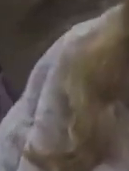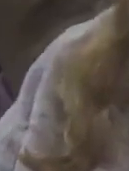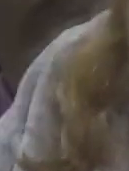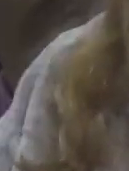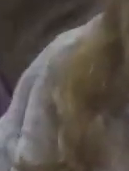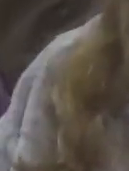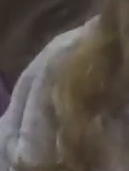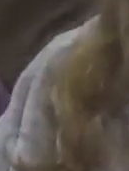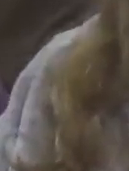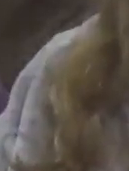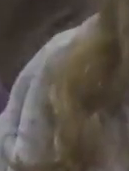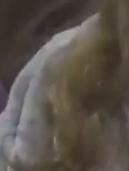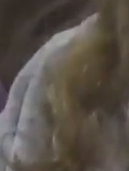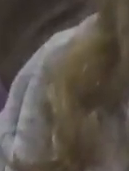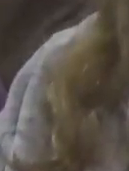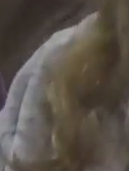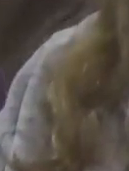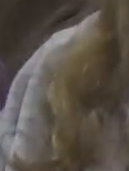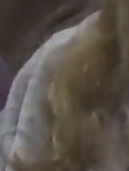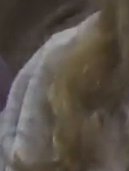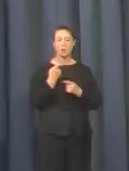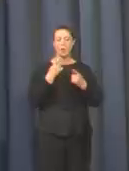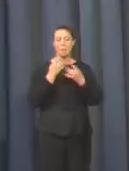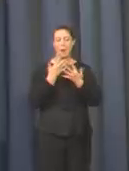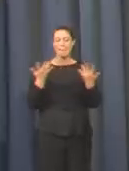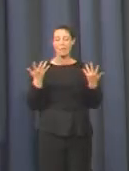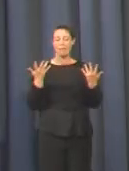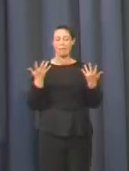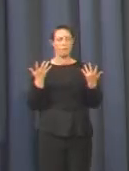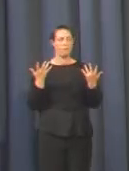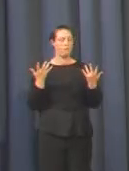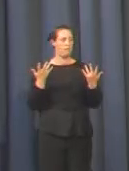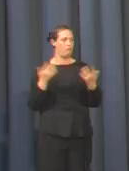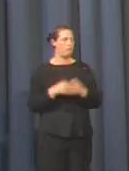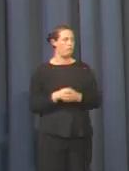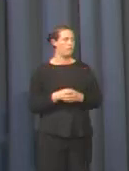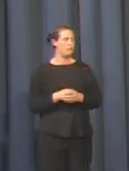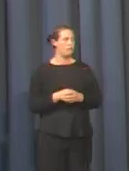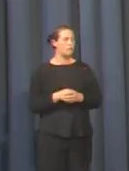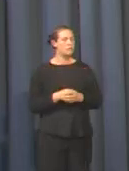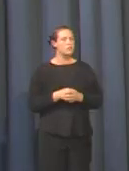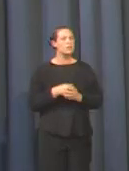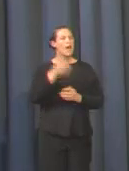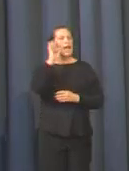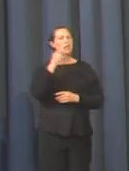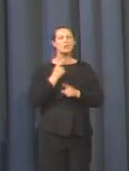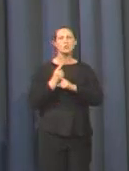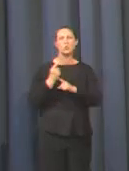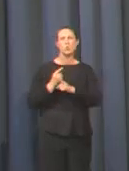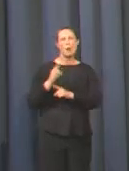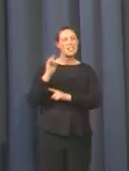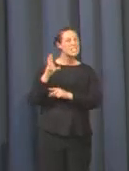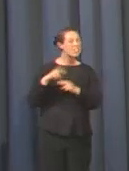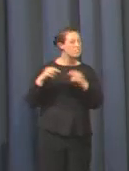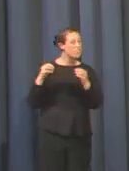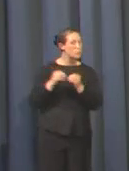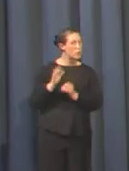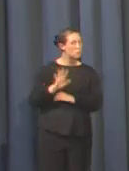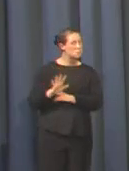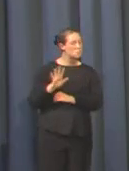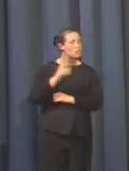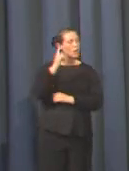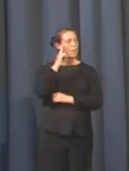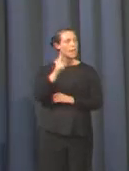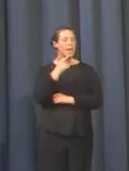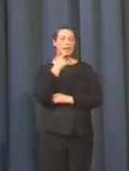going to be made public. I spoke with council on the 10th of February, I think it was, at a meeting, and I stressed